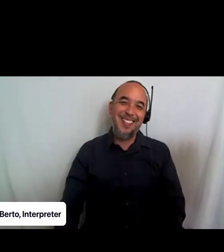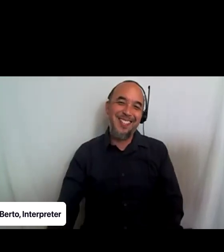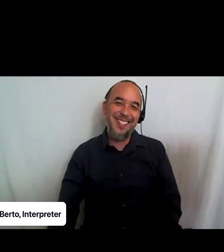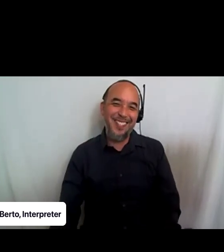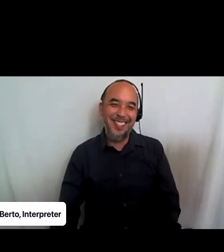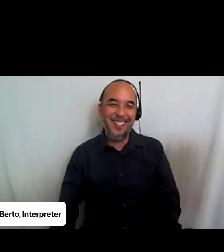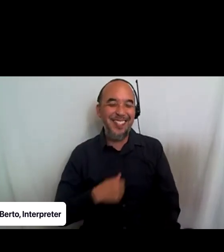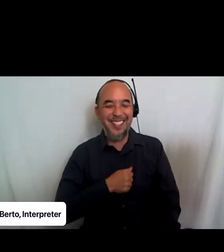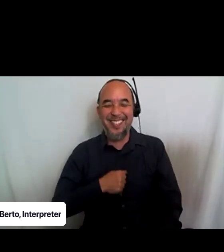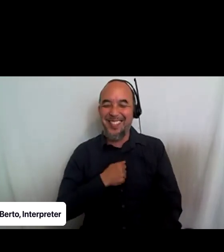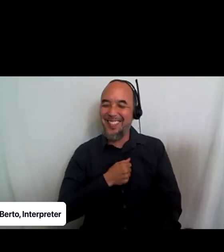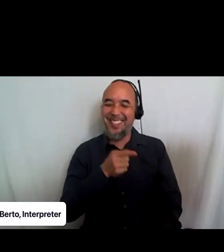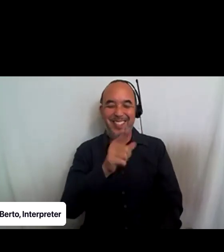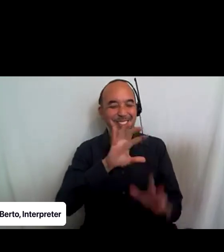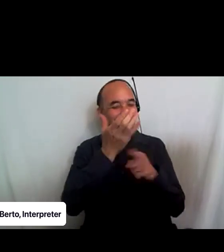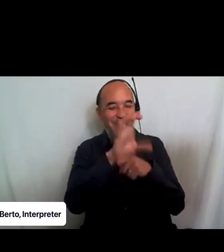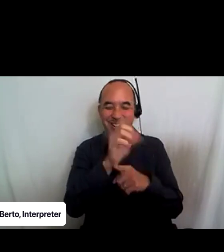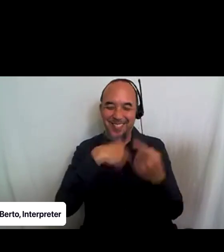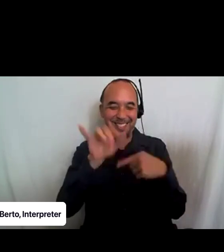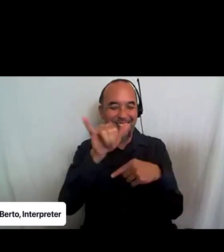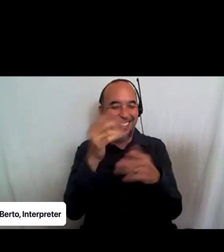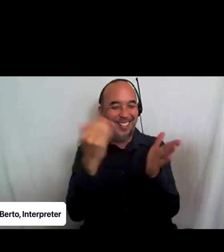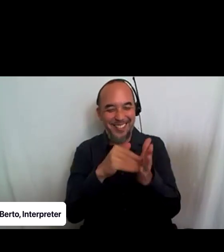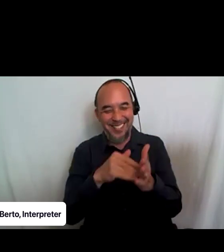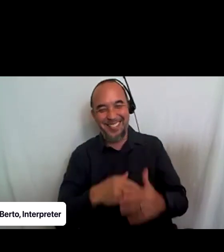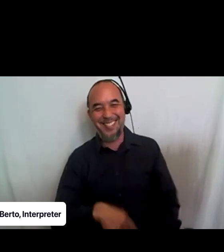I'm sorry to do that to you, man.